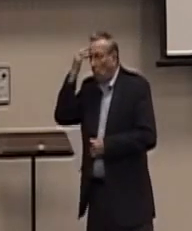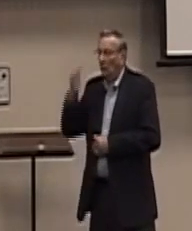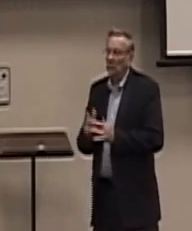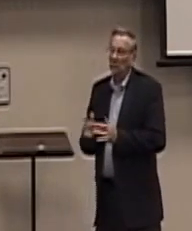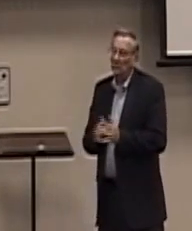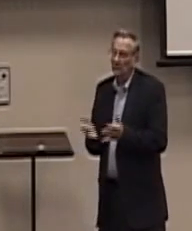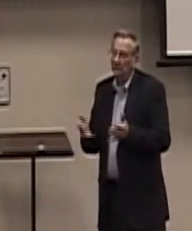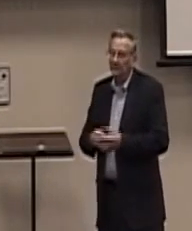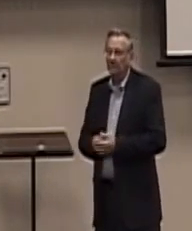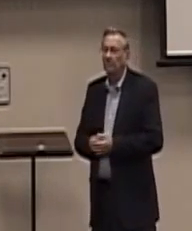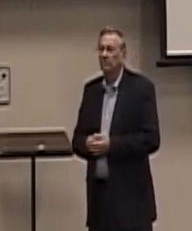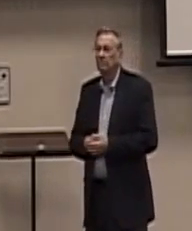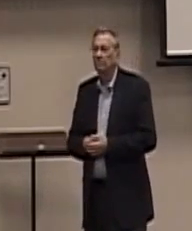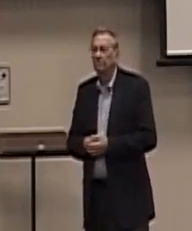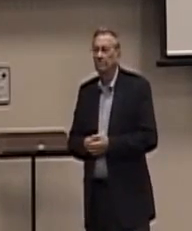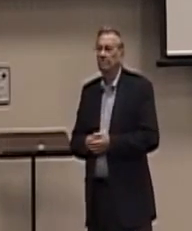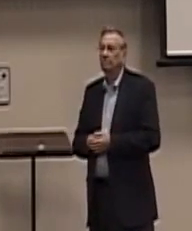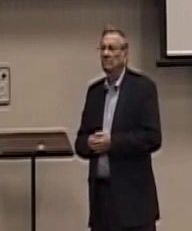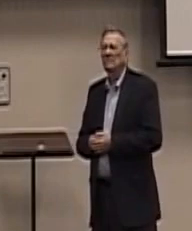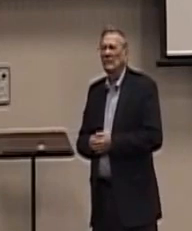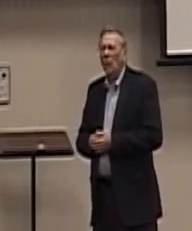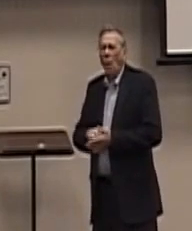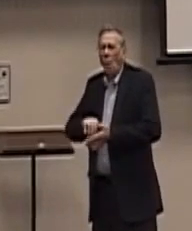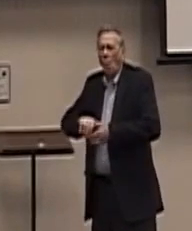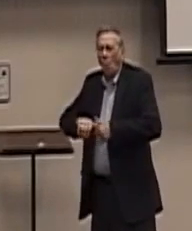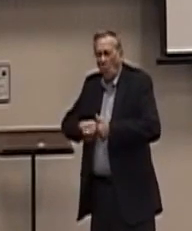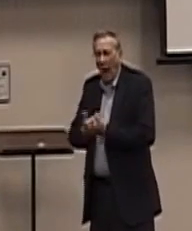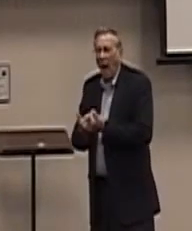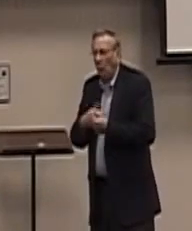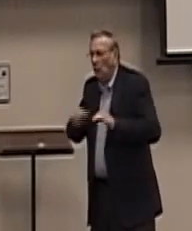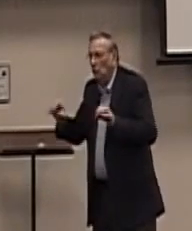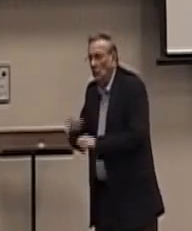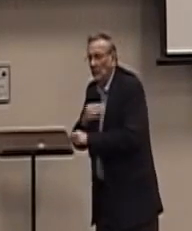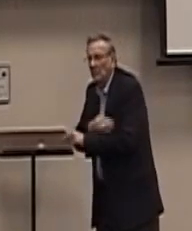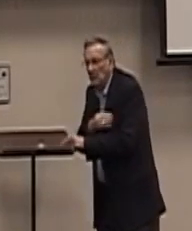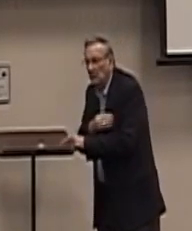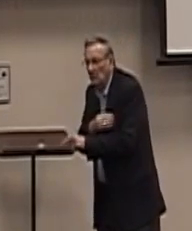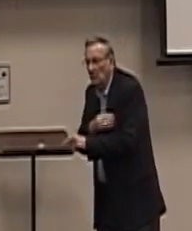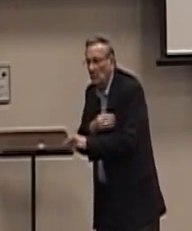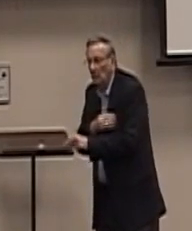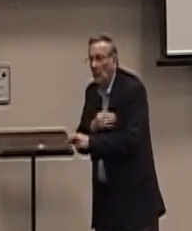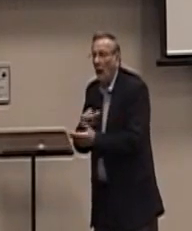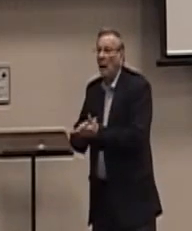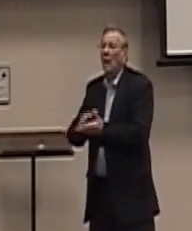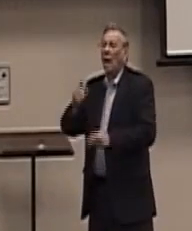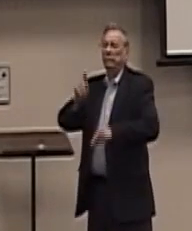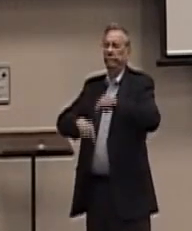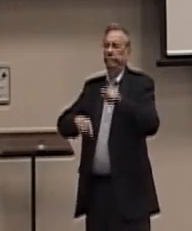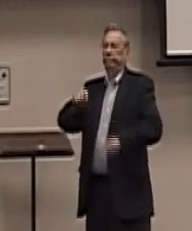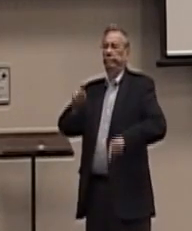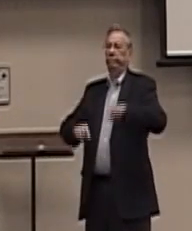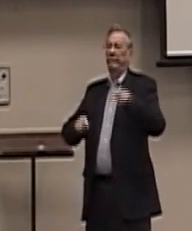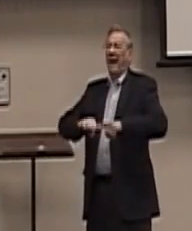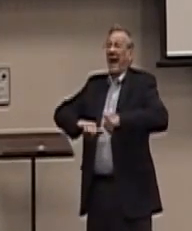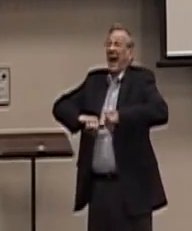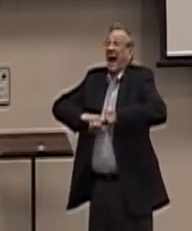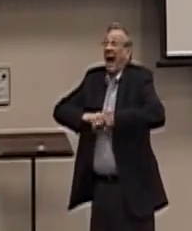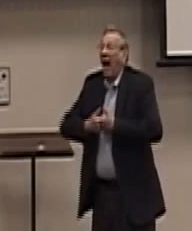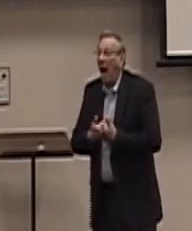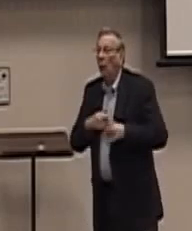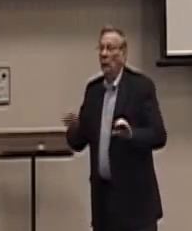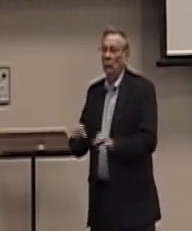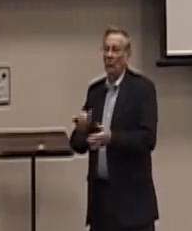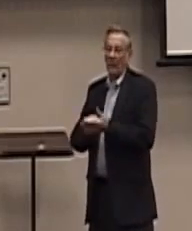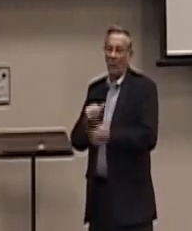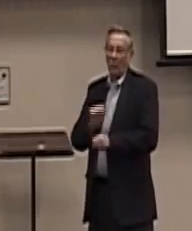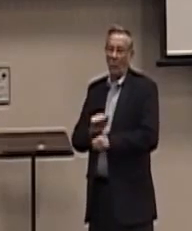But while we're carrying out the mission of God, there's a whole lot of variety in how we do that. So we look